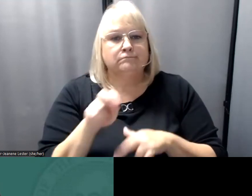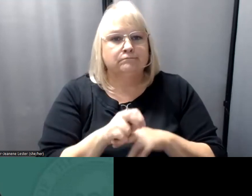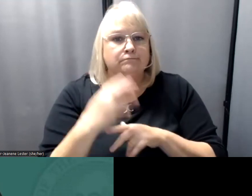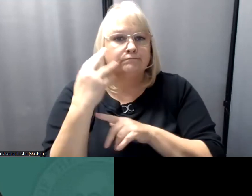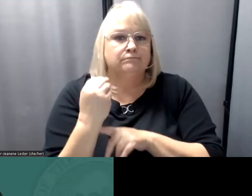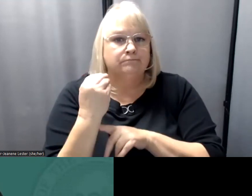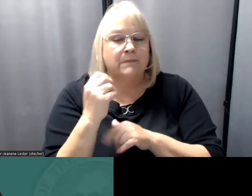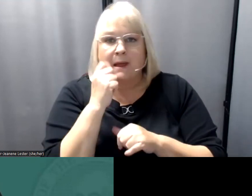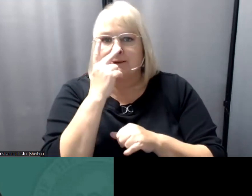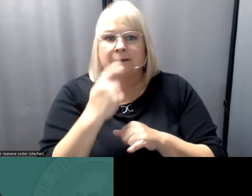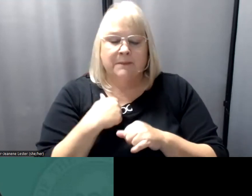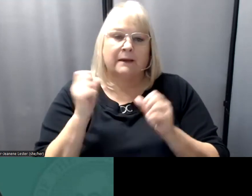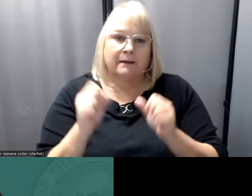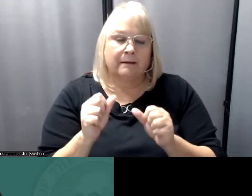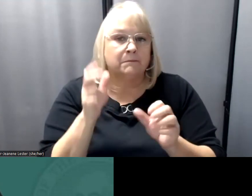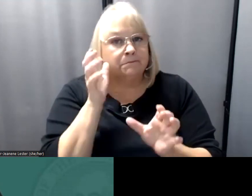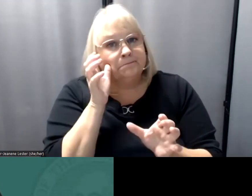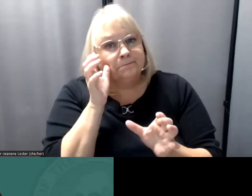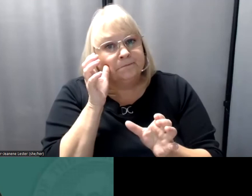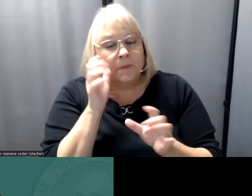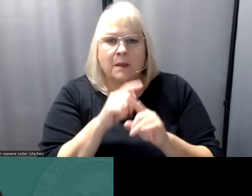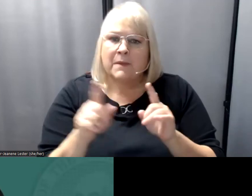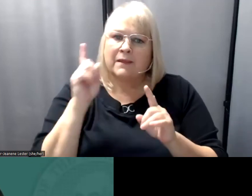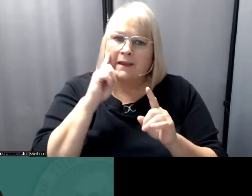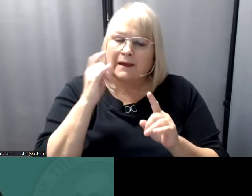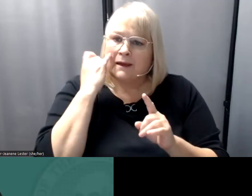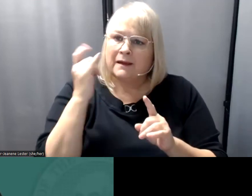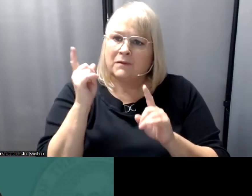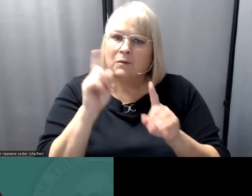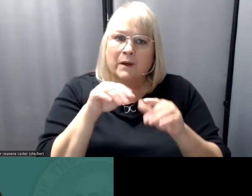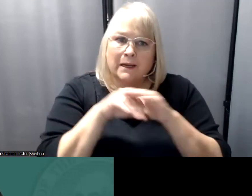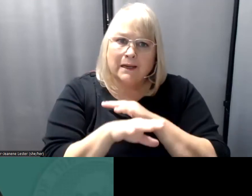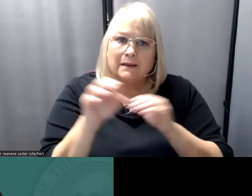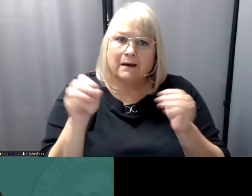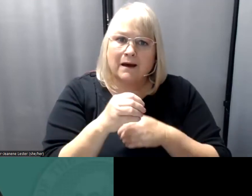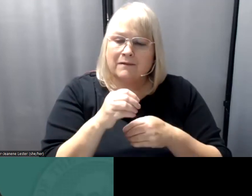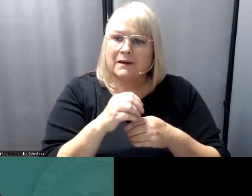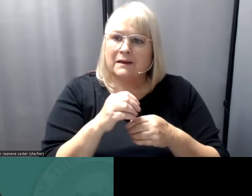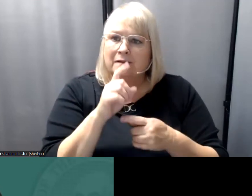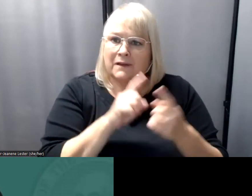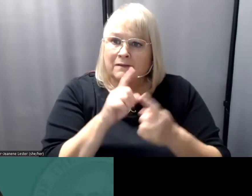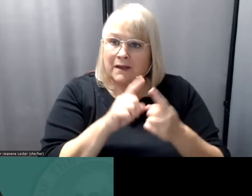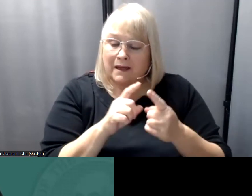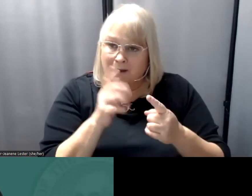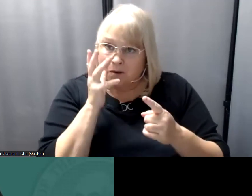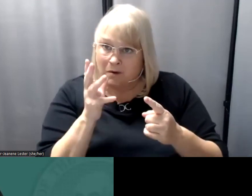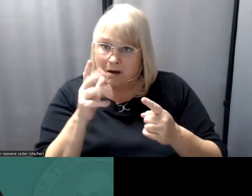think about what you would do if you were coming into the office face to face. Would you wear your pajamas? Is that part of